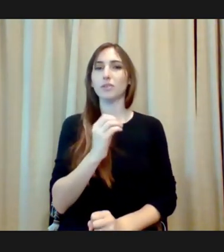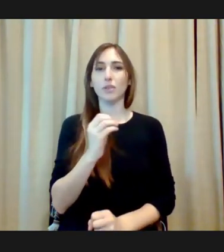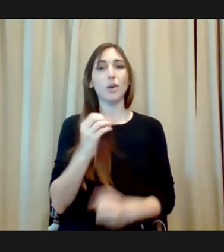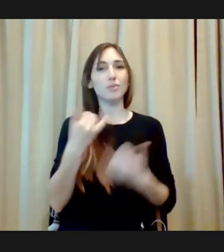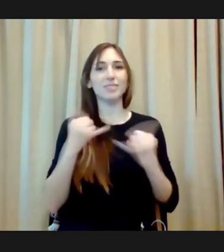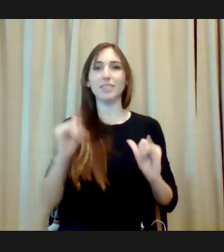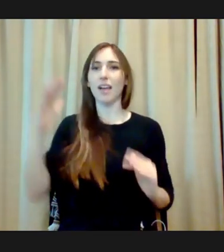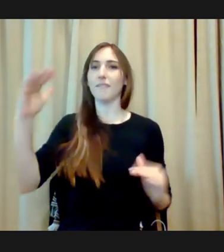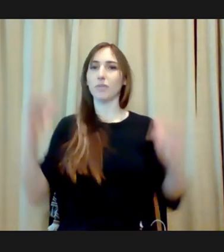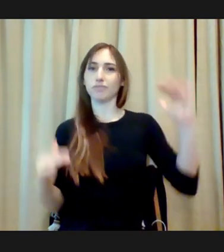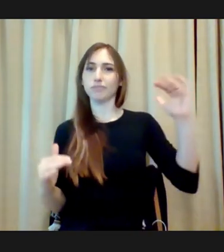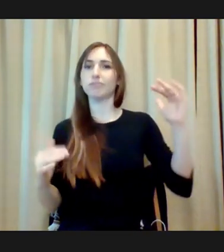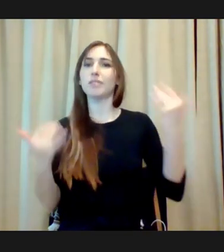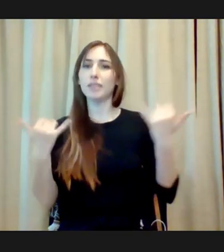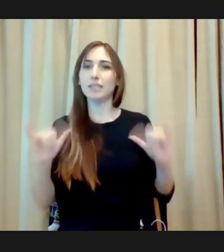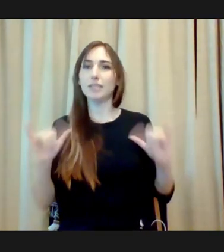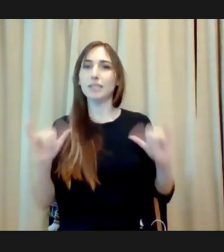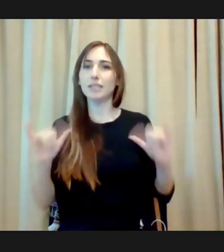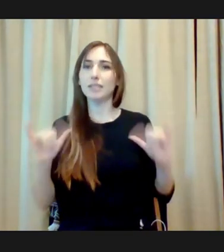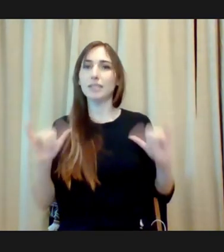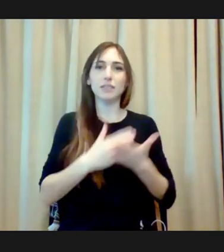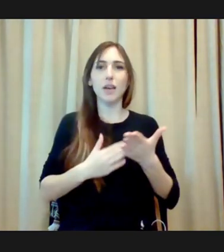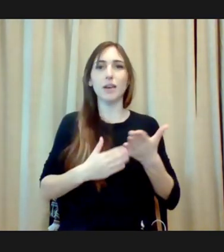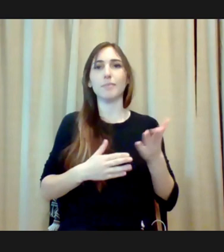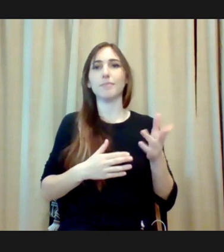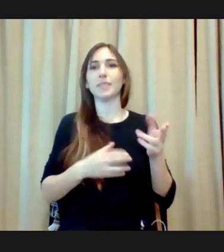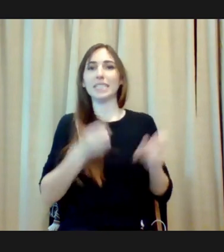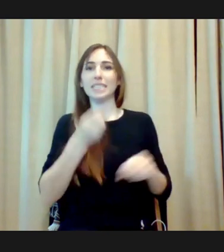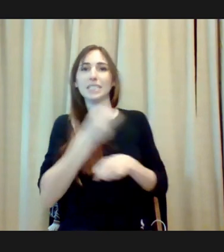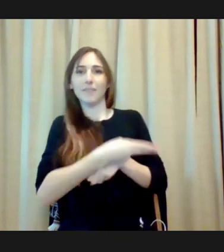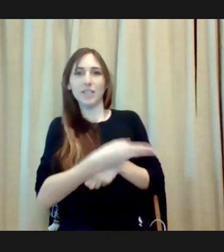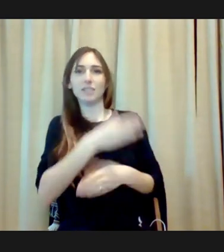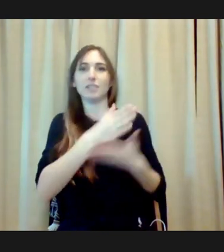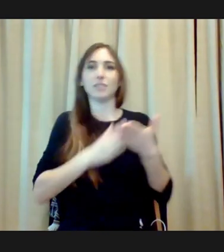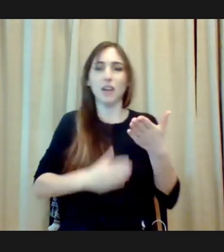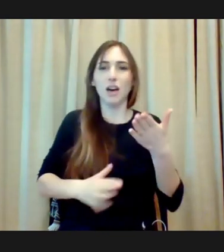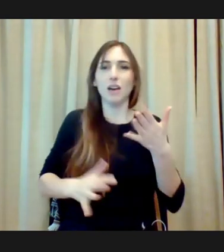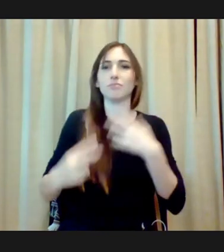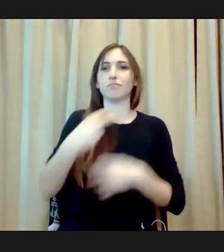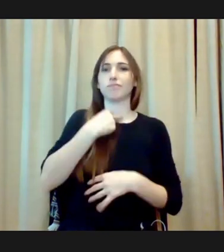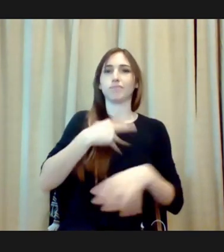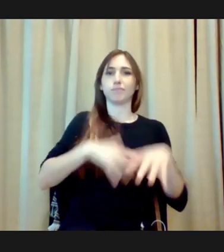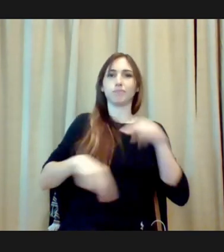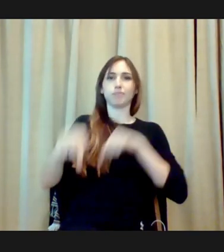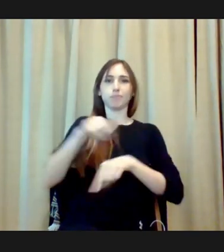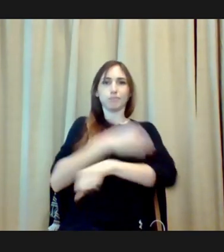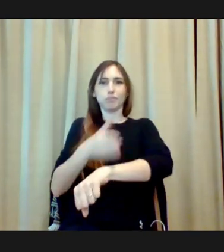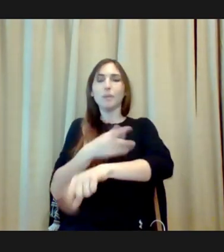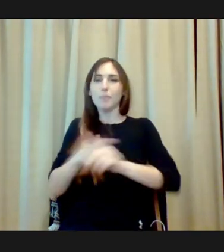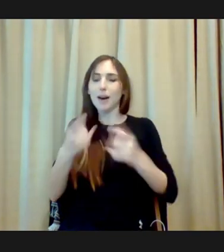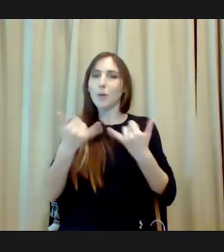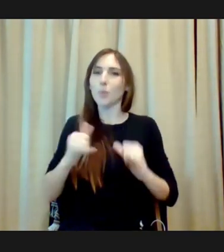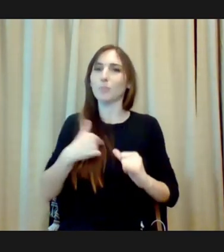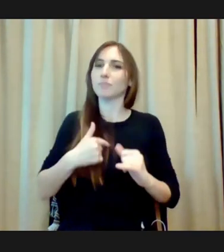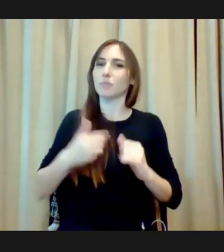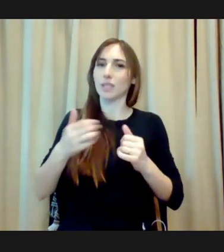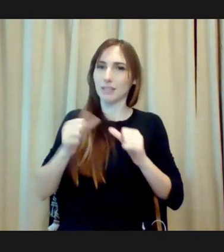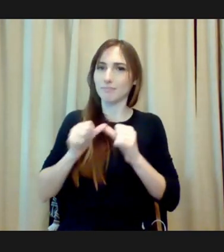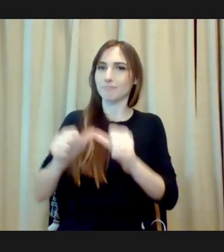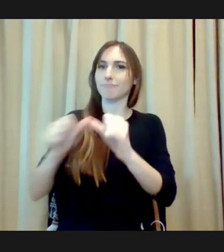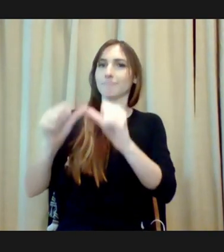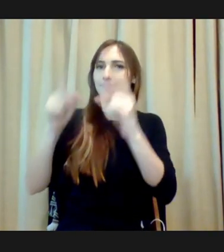and setbacks, but we advance. Absolutely. And just to touch on the delisting real quick is, I mean, I know your